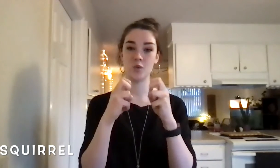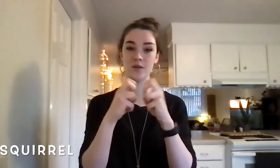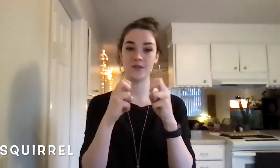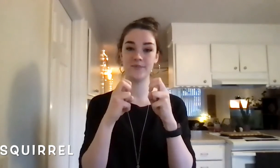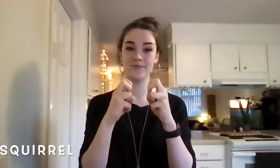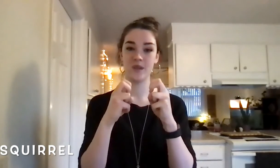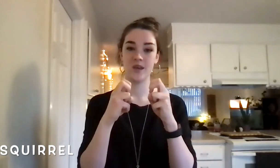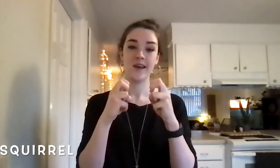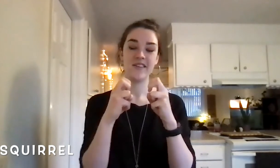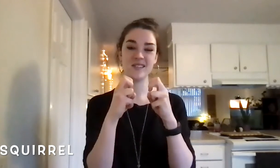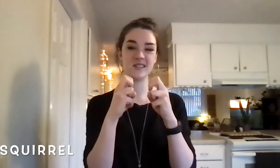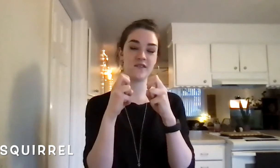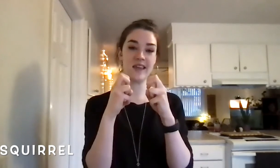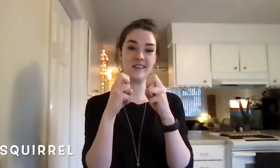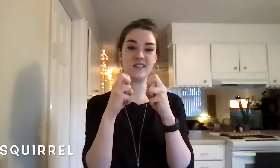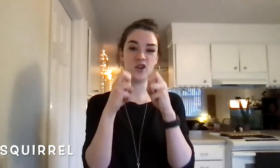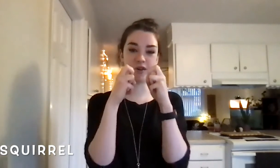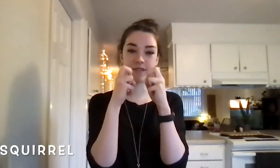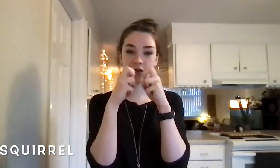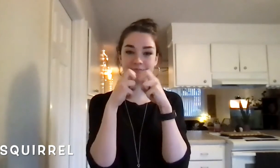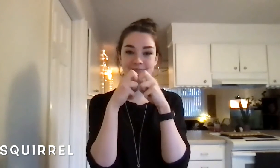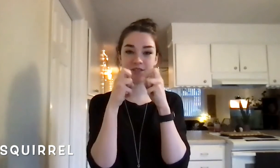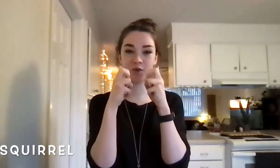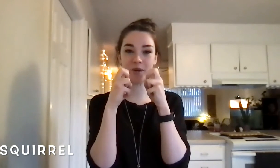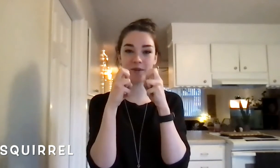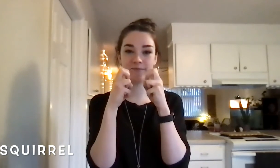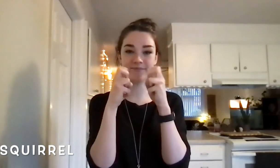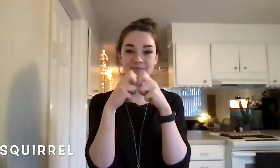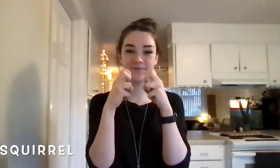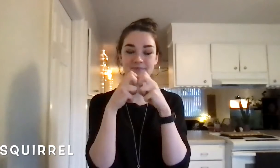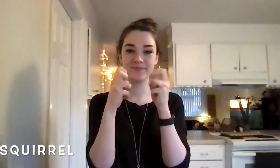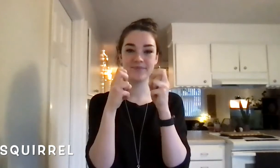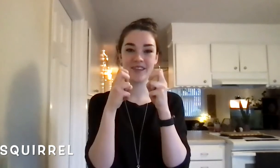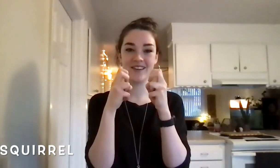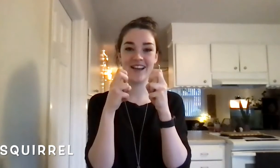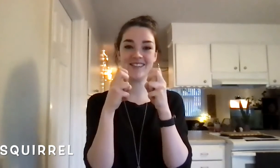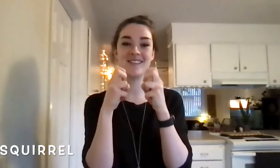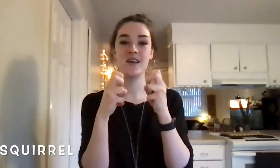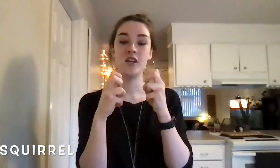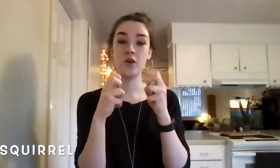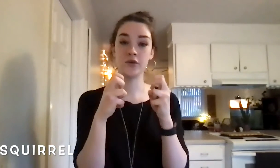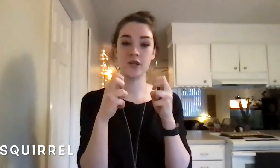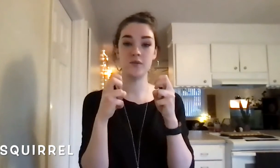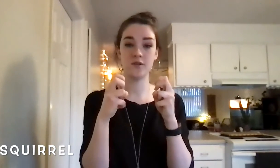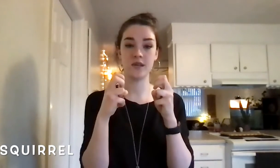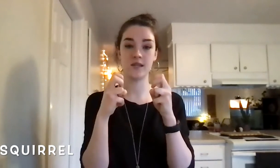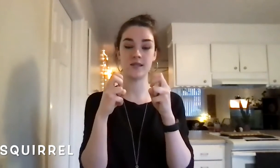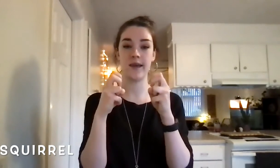Squirrel. And this is as if they're eating a nut, so squirrel. Nice. You can also do this